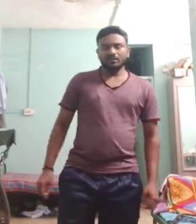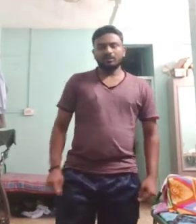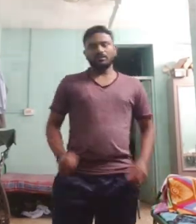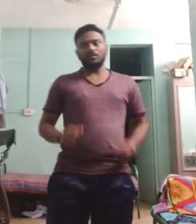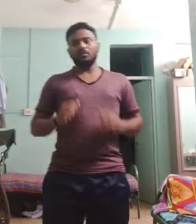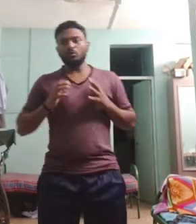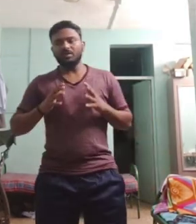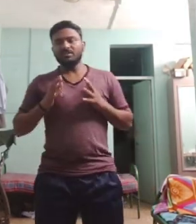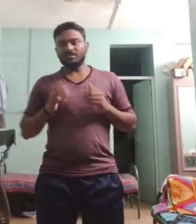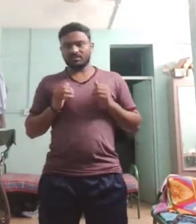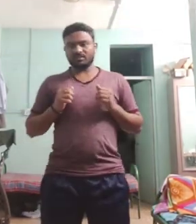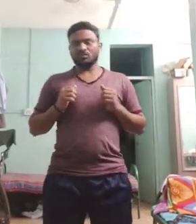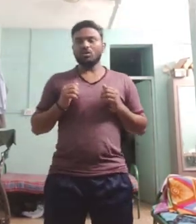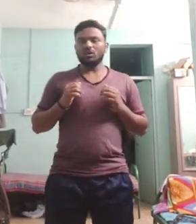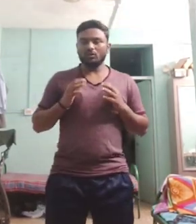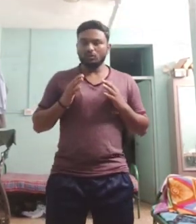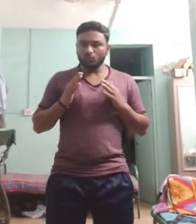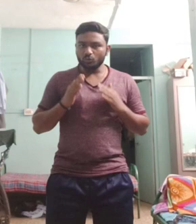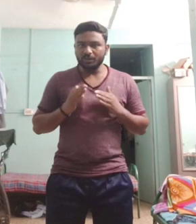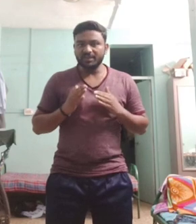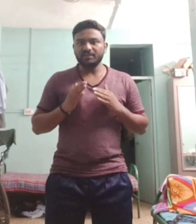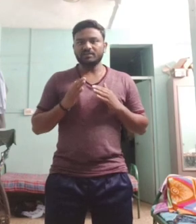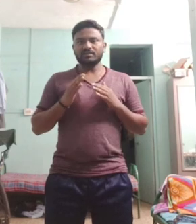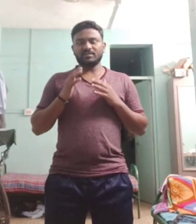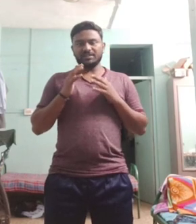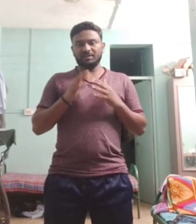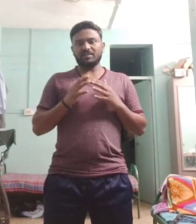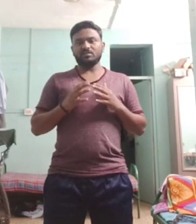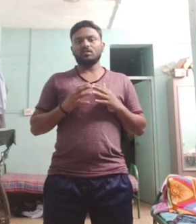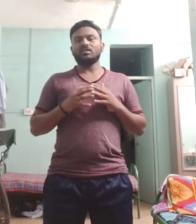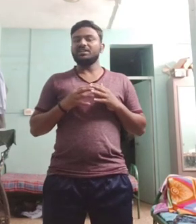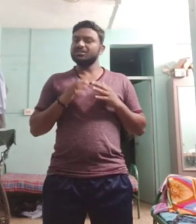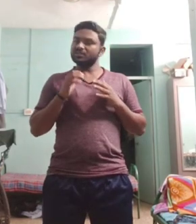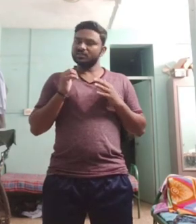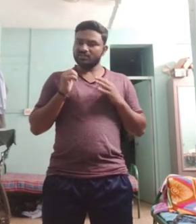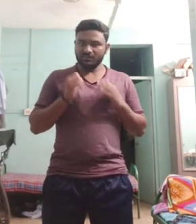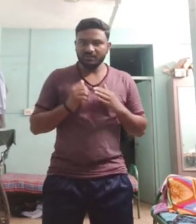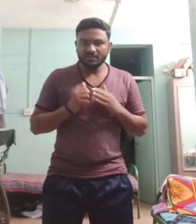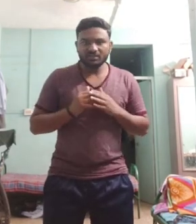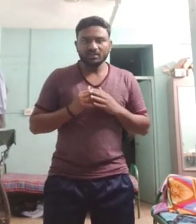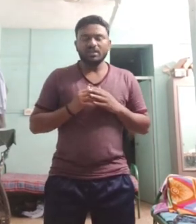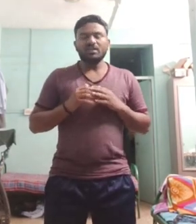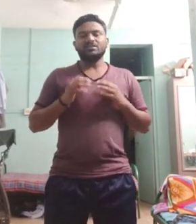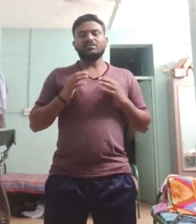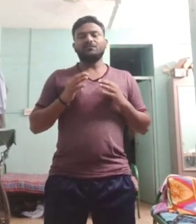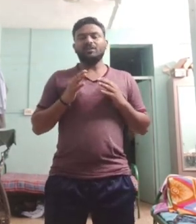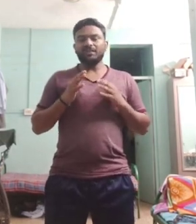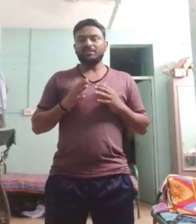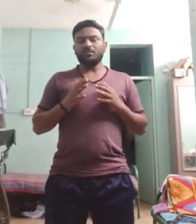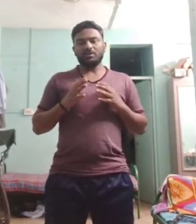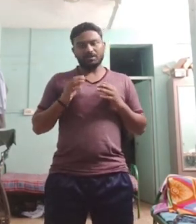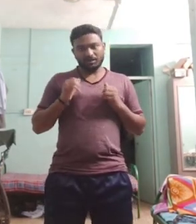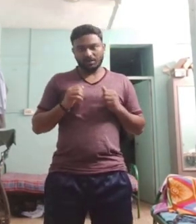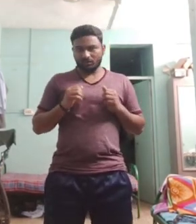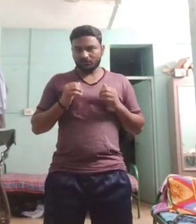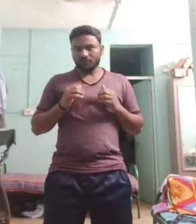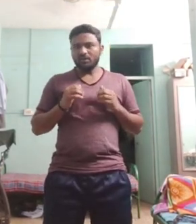the looping systems or the looping statements or conditional statements is the very important part of